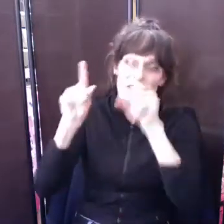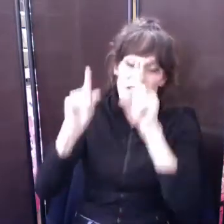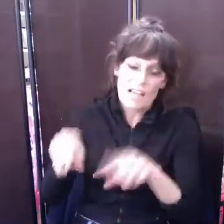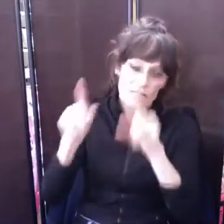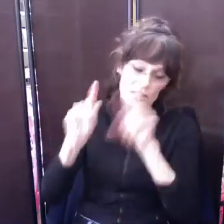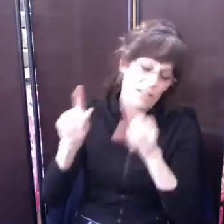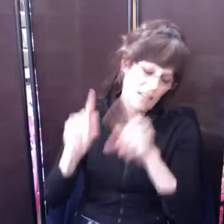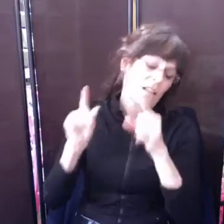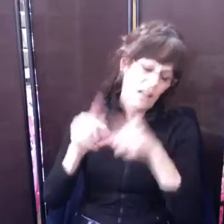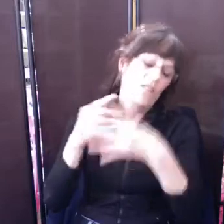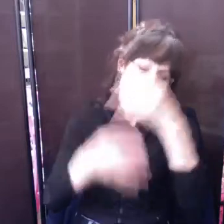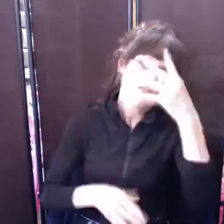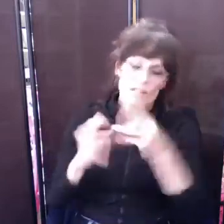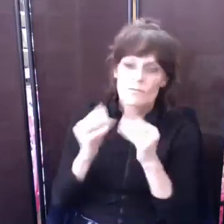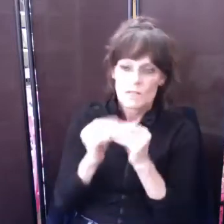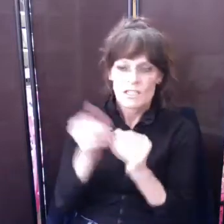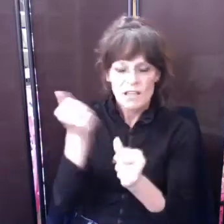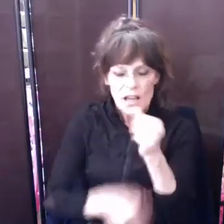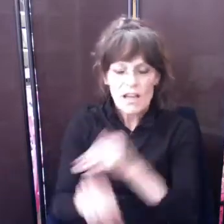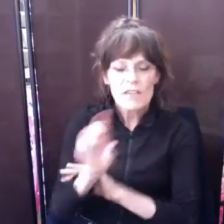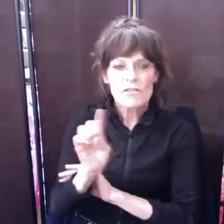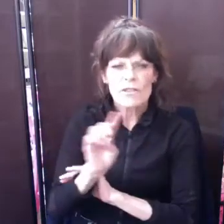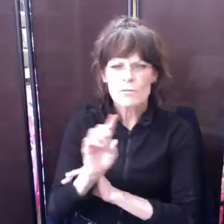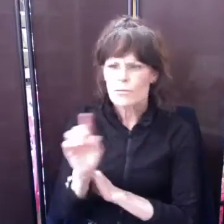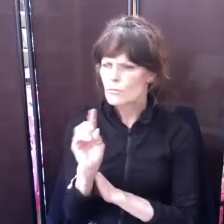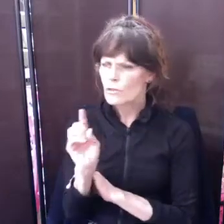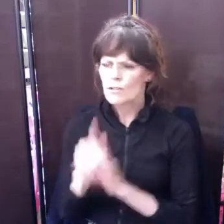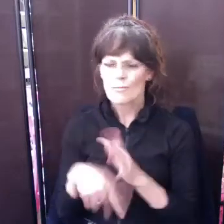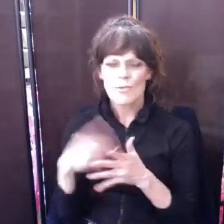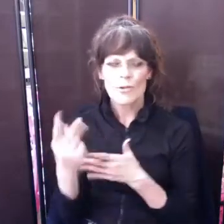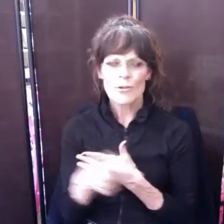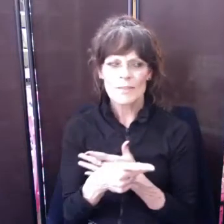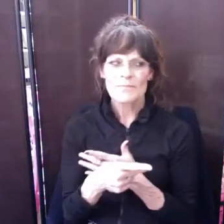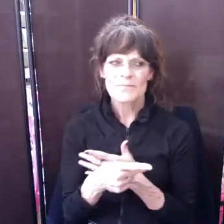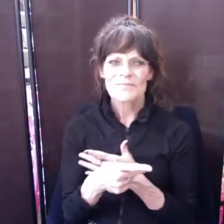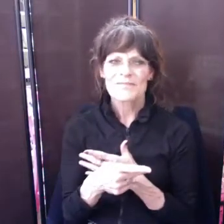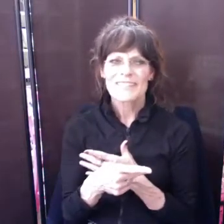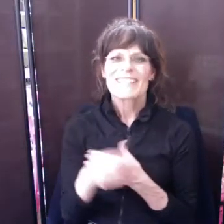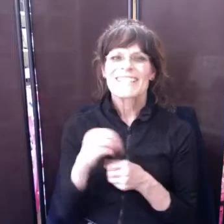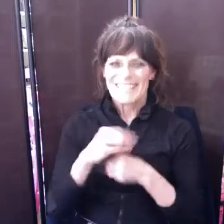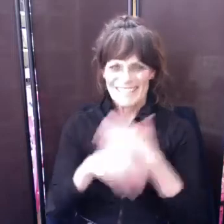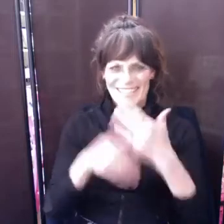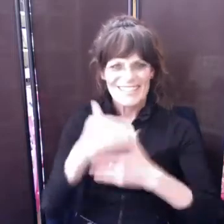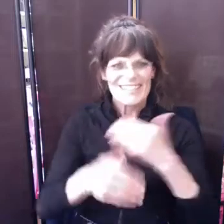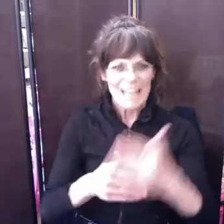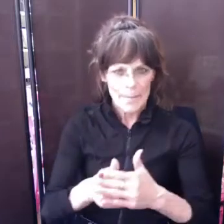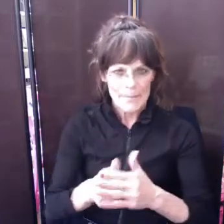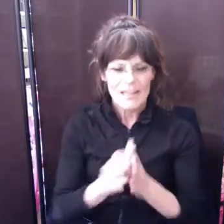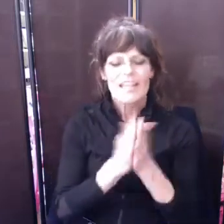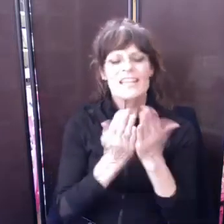Anonymous everywhere. But where the program is in the steps, in the books, in